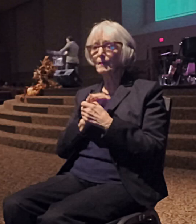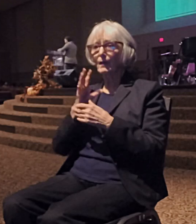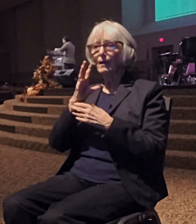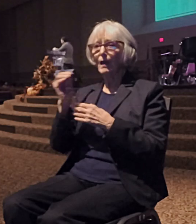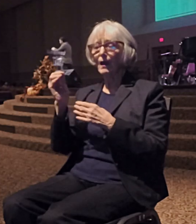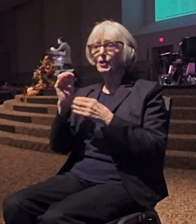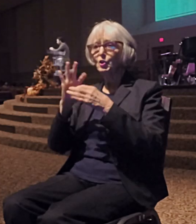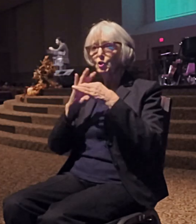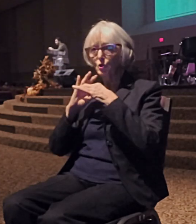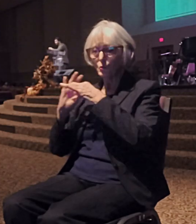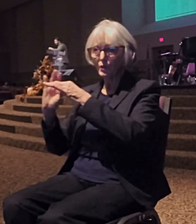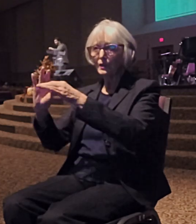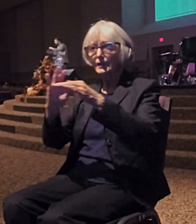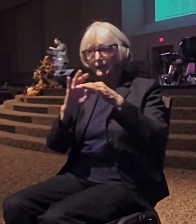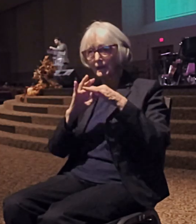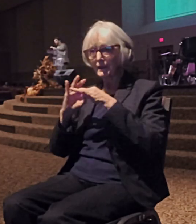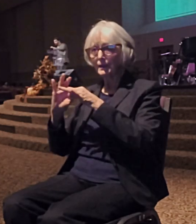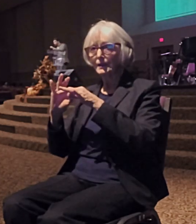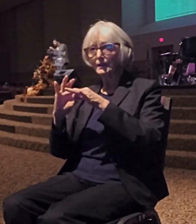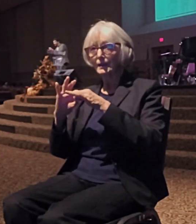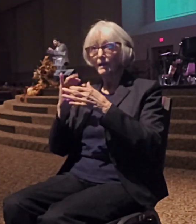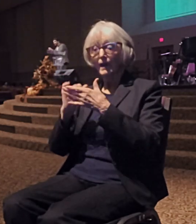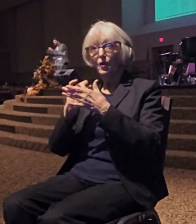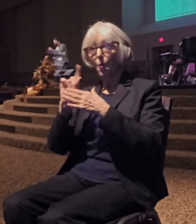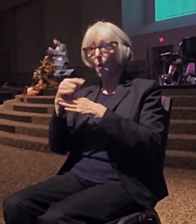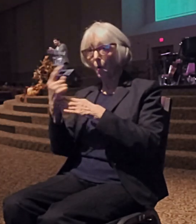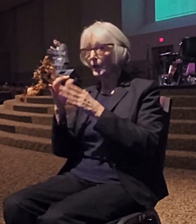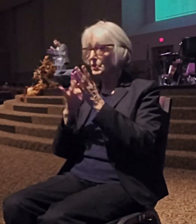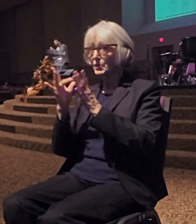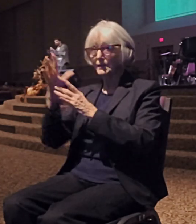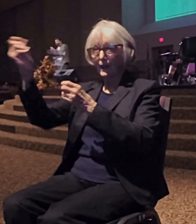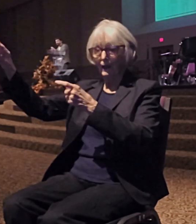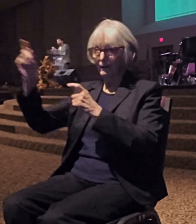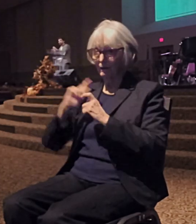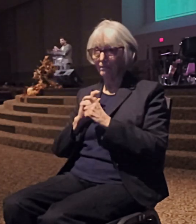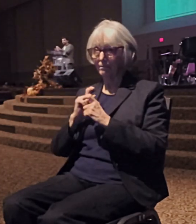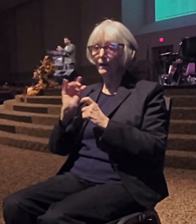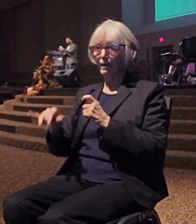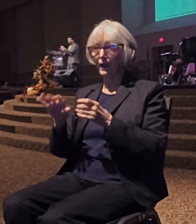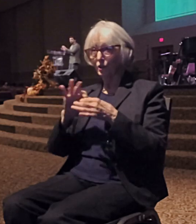A unity which only He can give. A unity